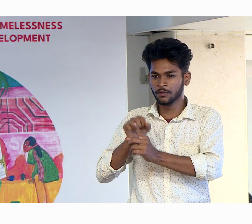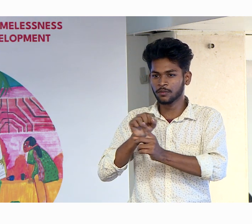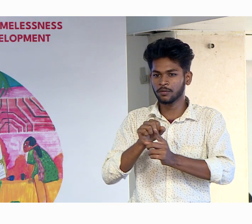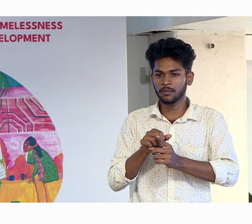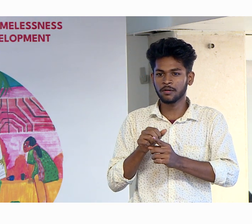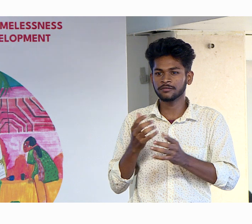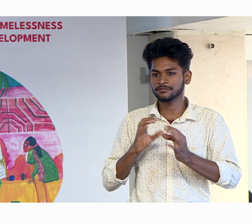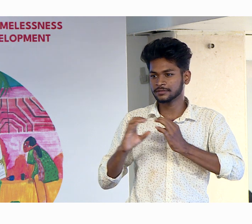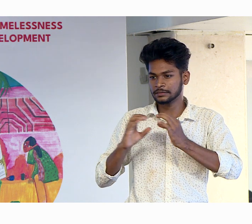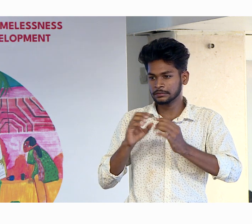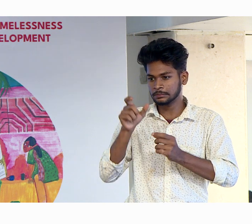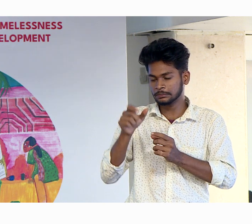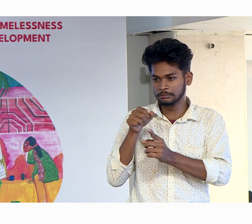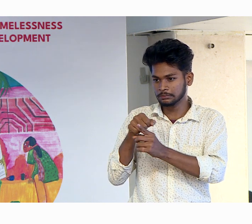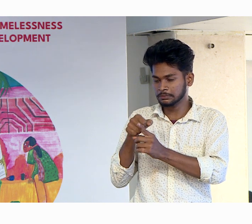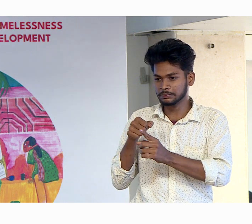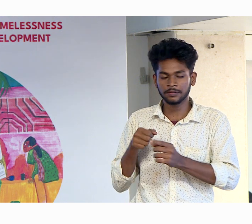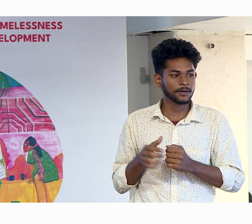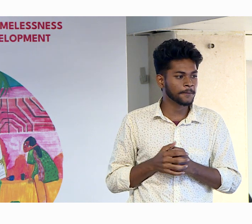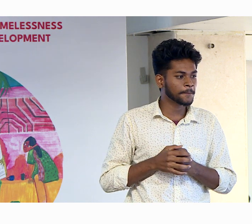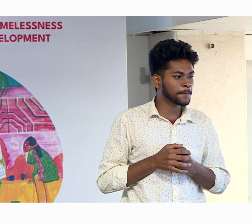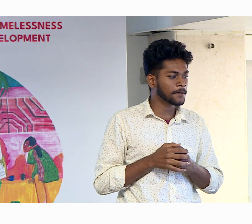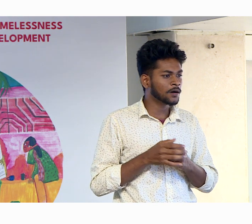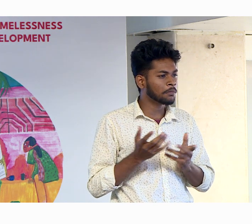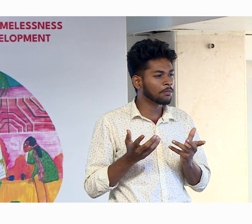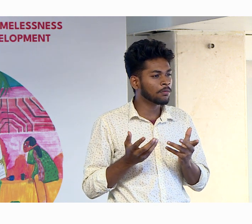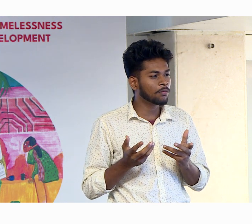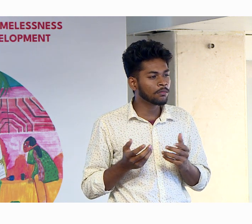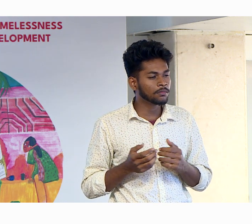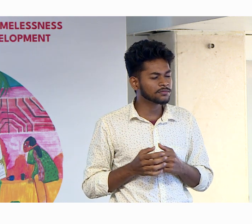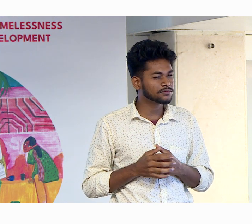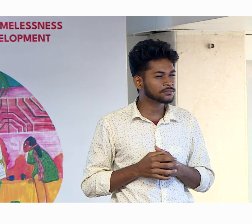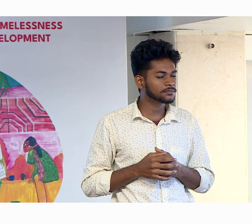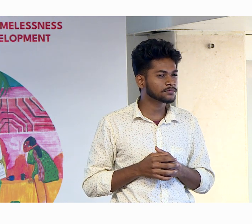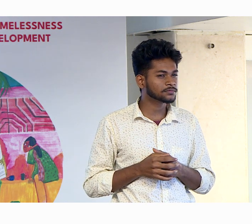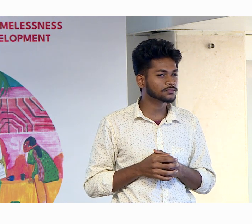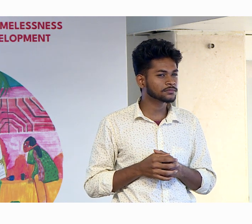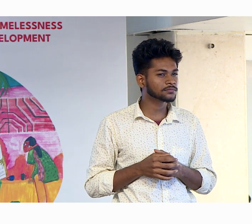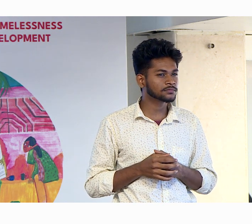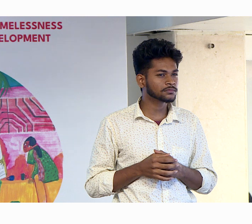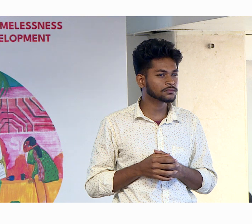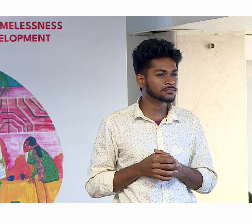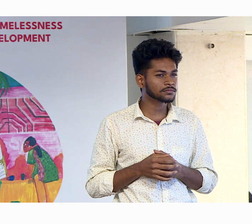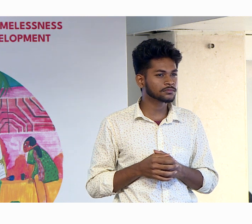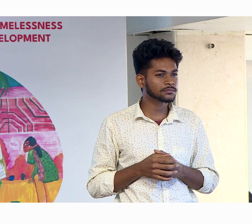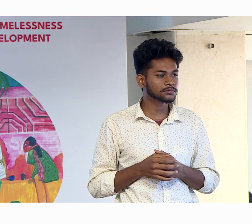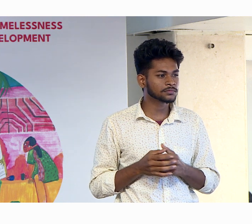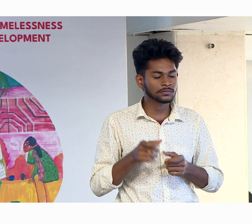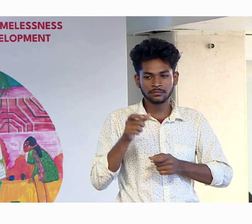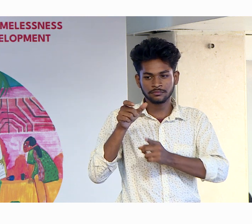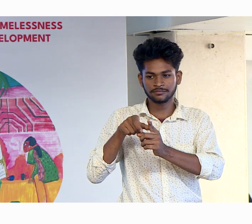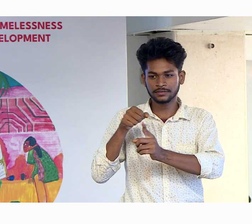family and to move away from institutional care, which is